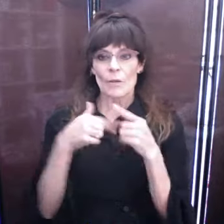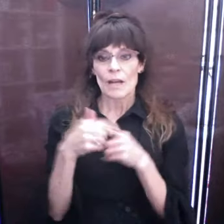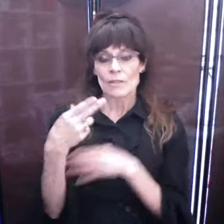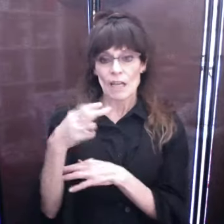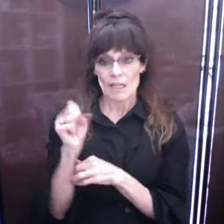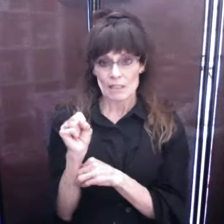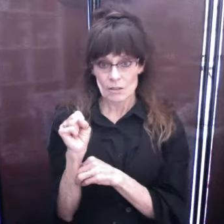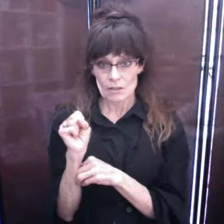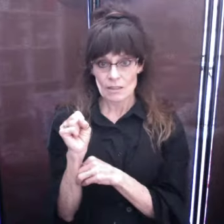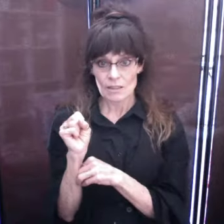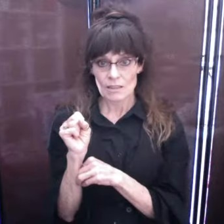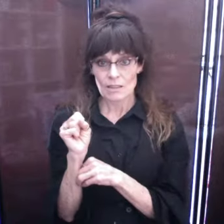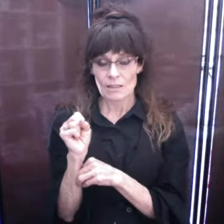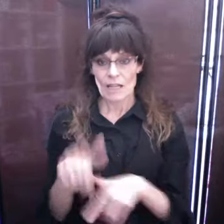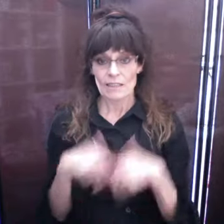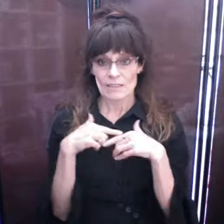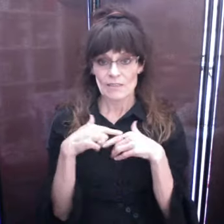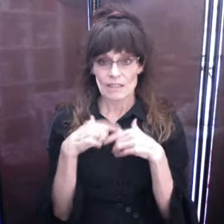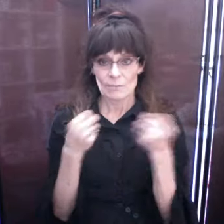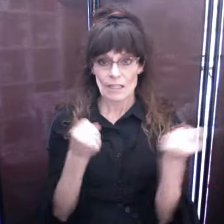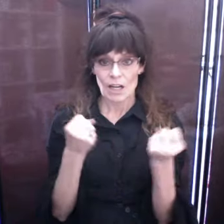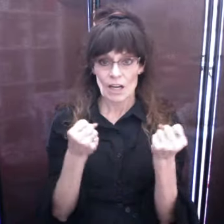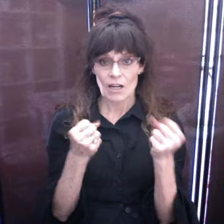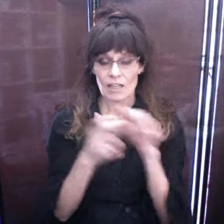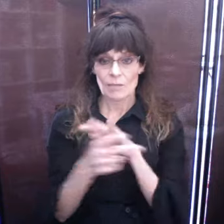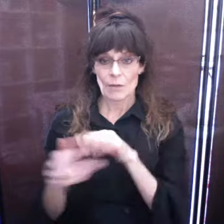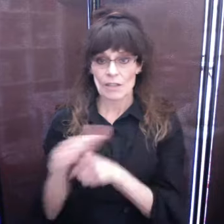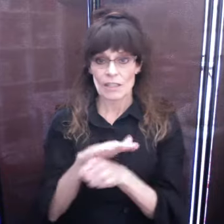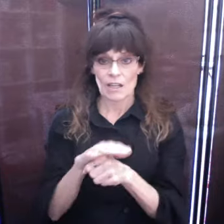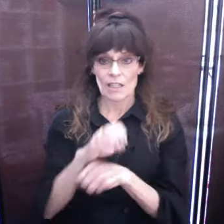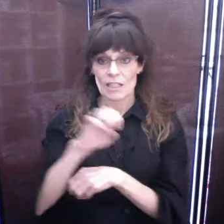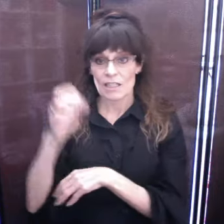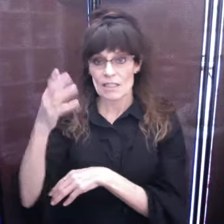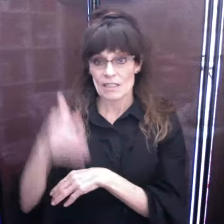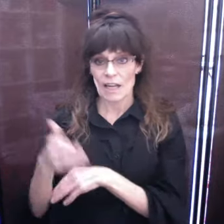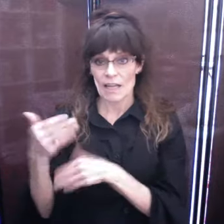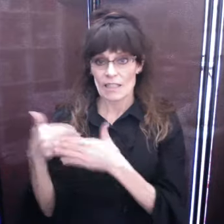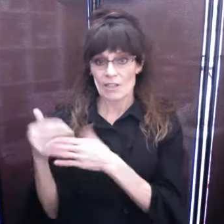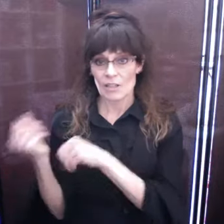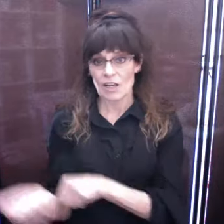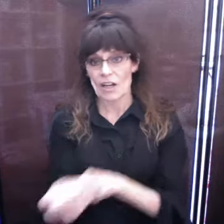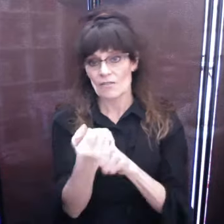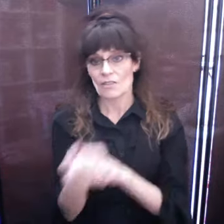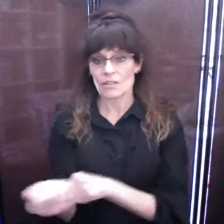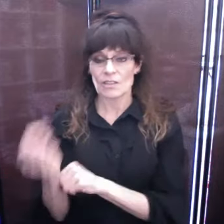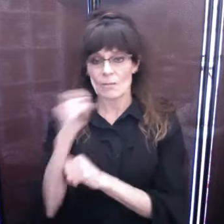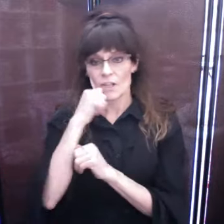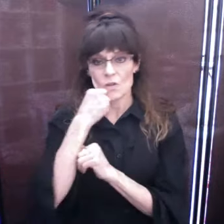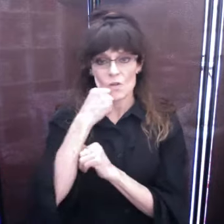my car in the parking lot. I lived on the east side out by the golf course, but all my cool guy friends, leather jacket friends, they were